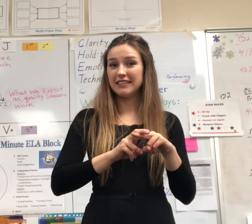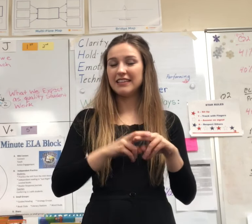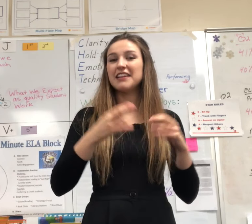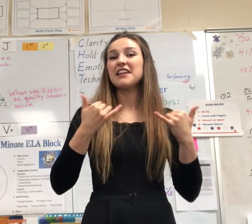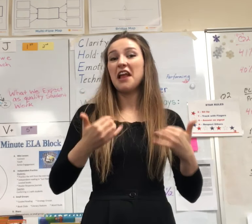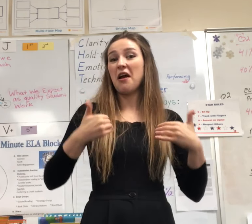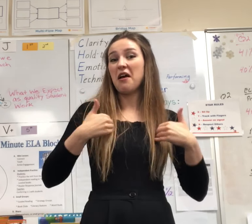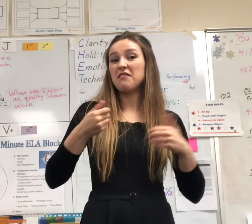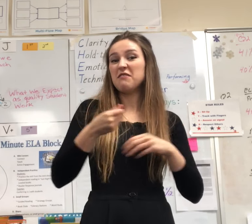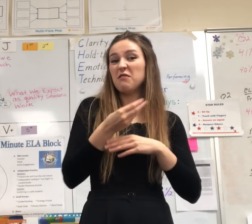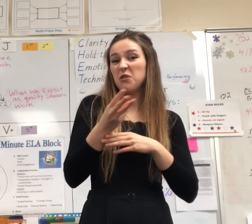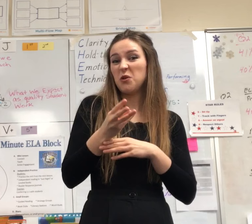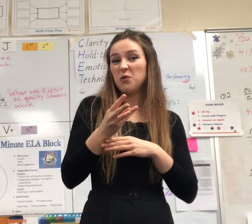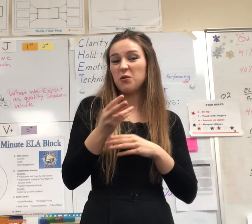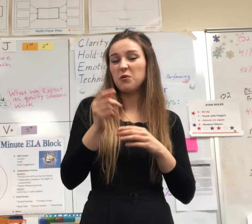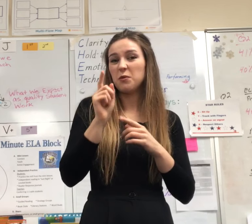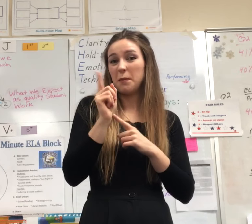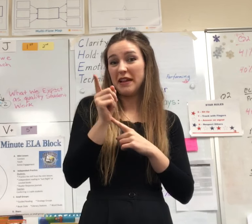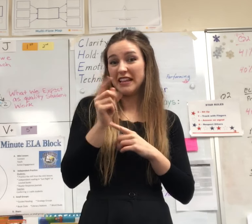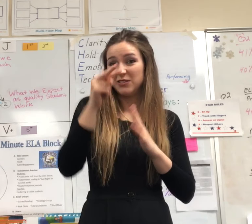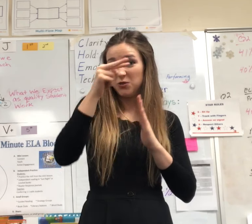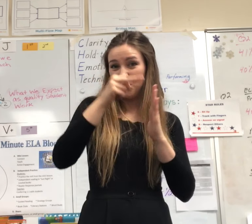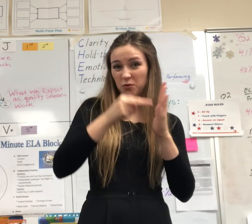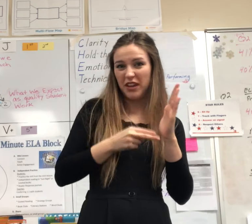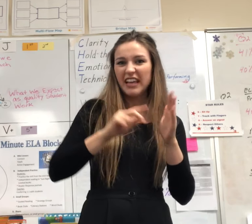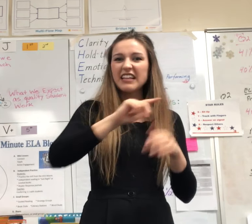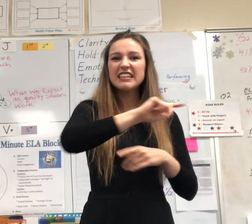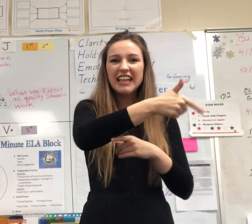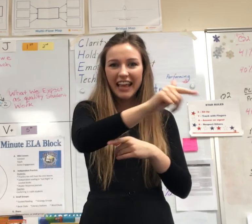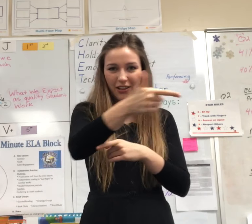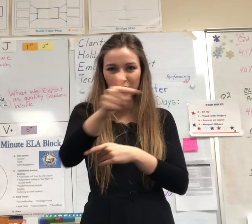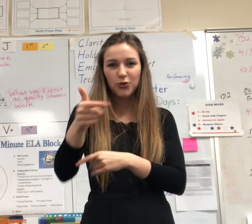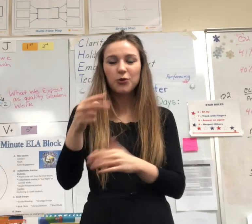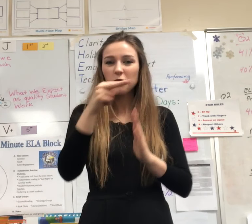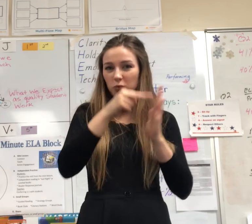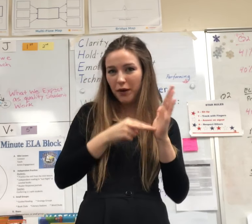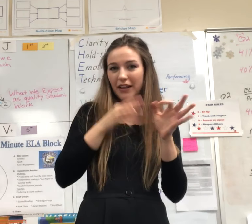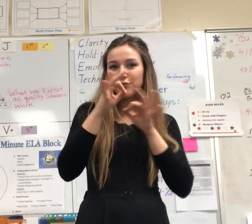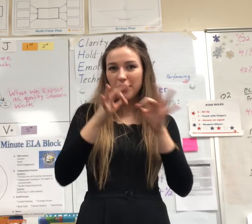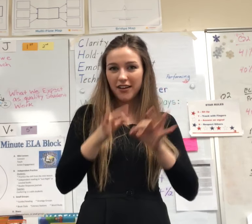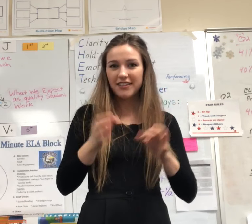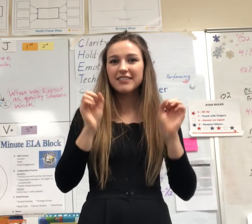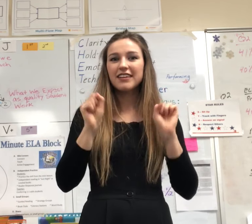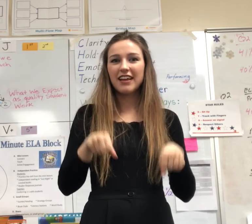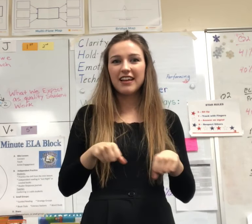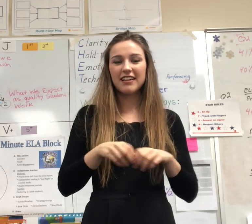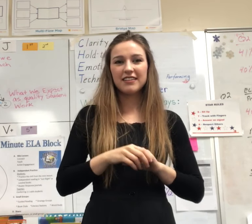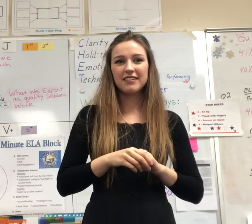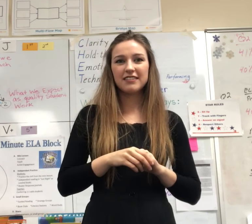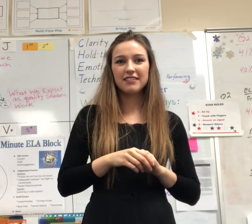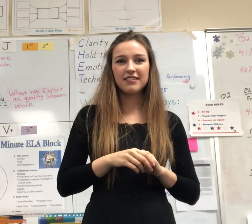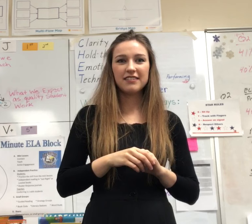to read. You all can take turns reading instructions. And let's go. Each group, okay?